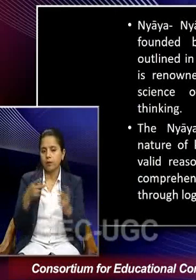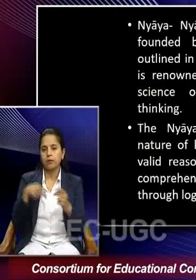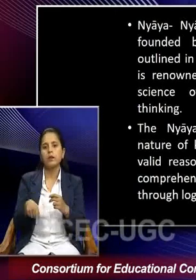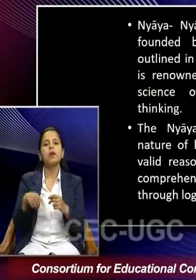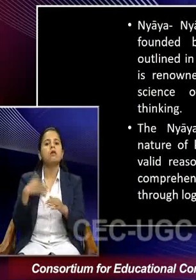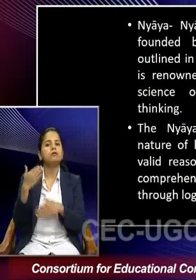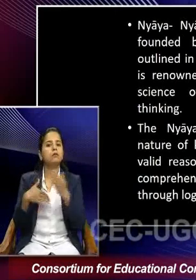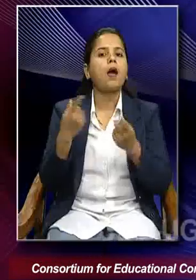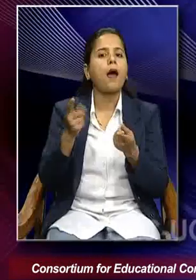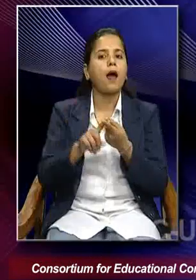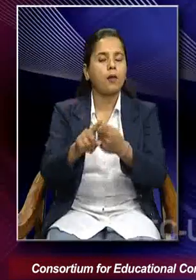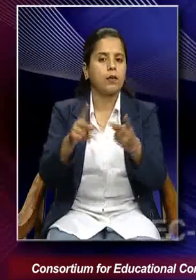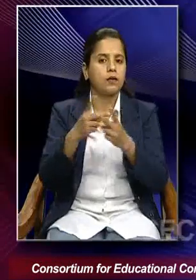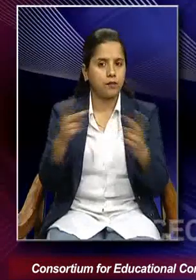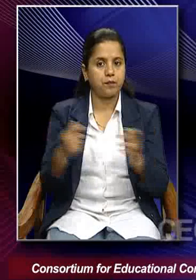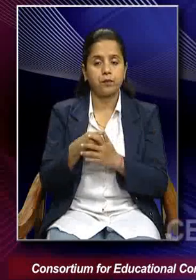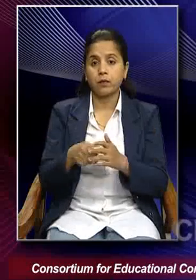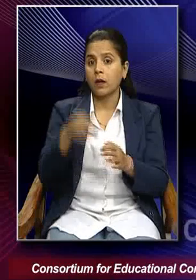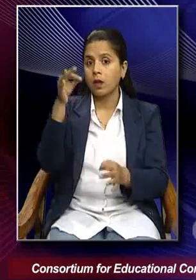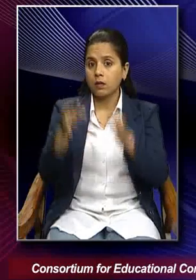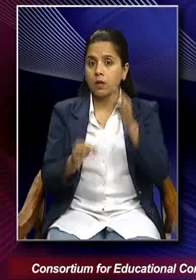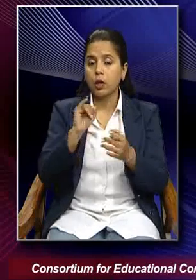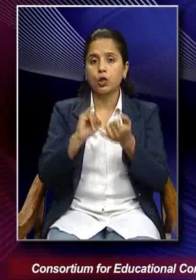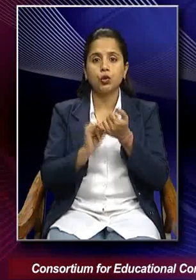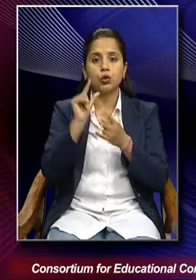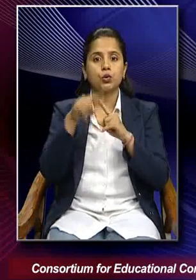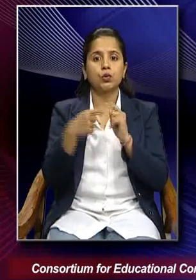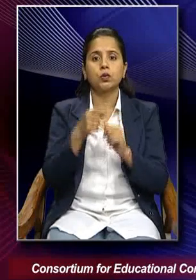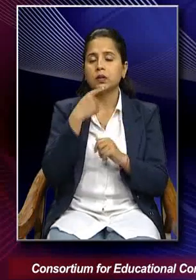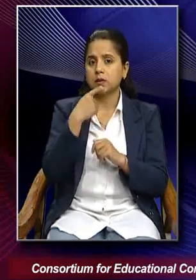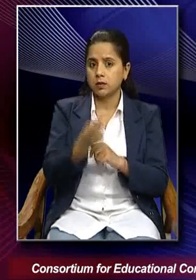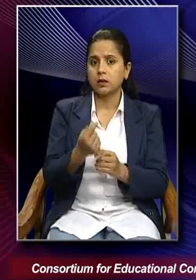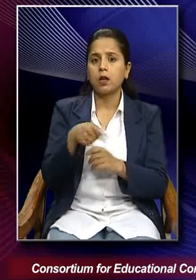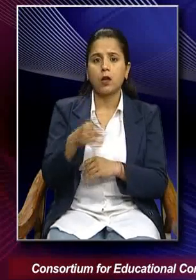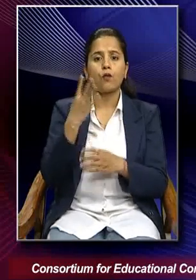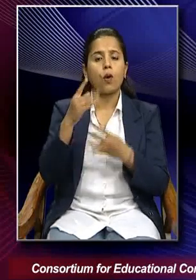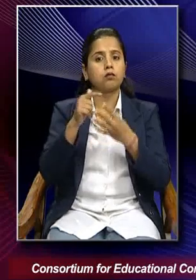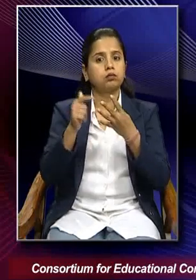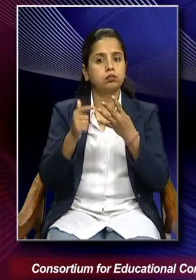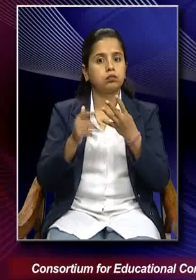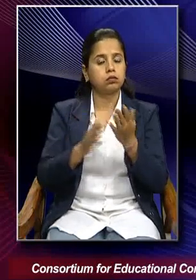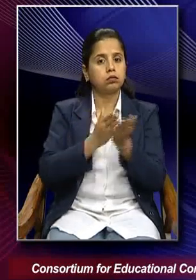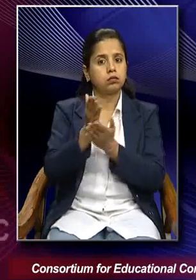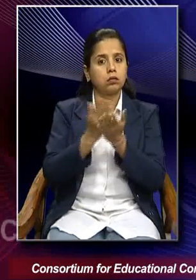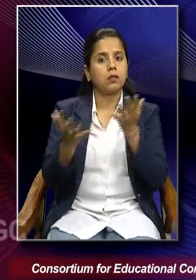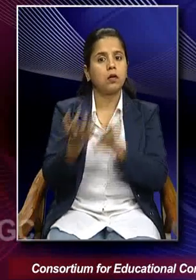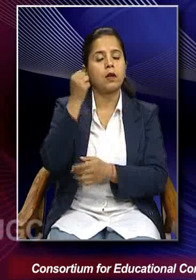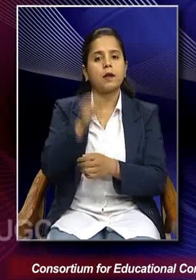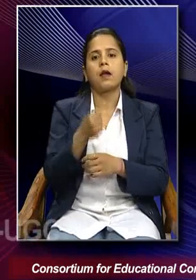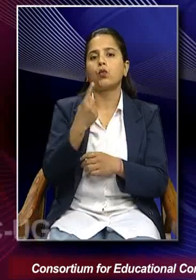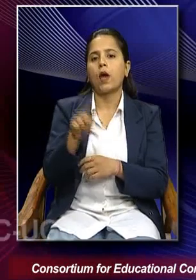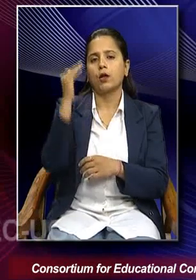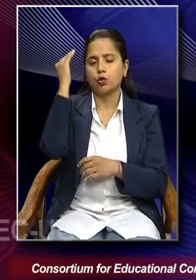inference. So, Nyaya Sutra says that there are 4 means of attaining valid